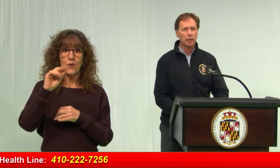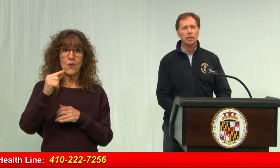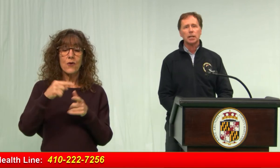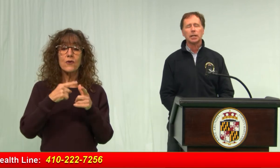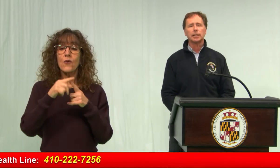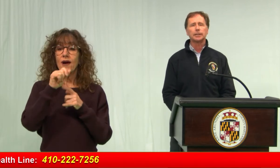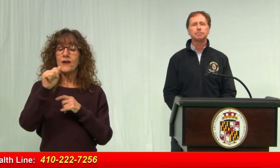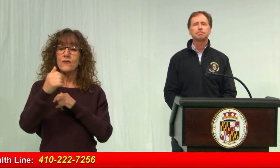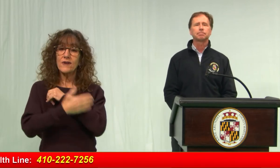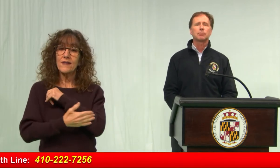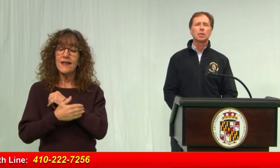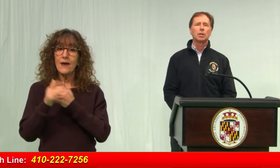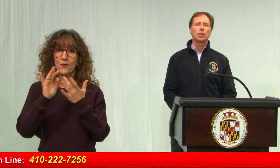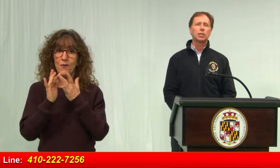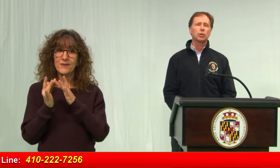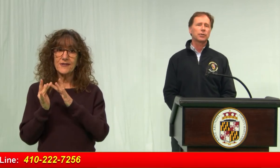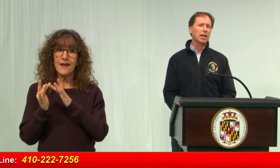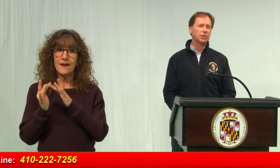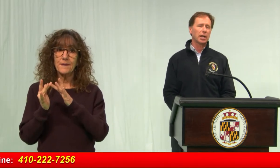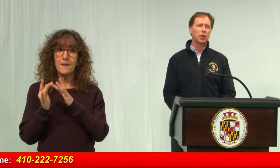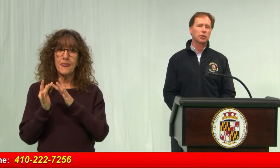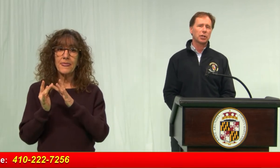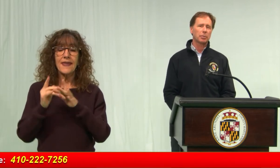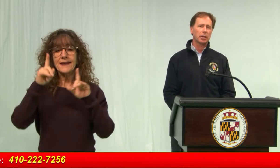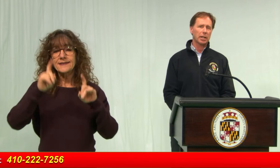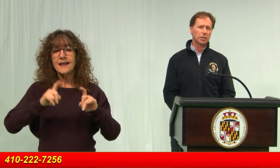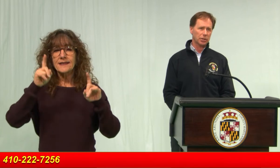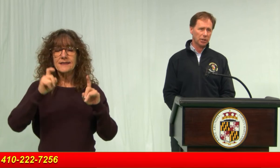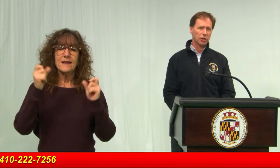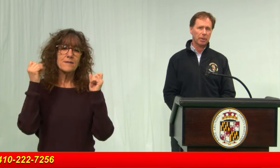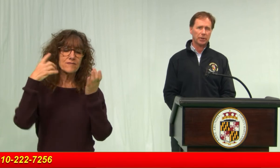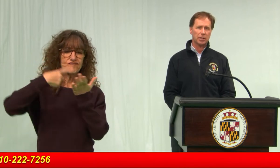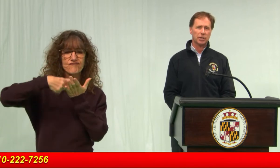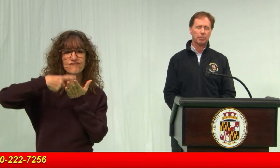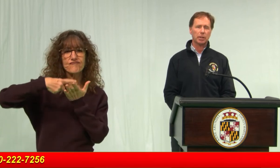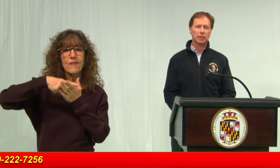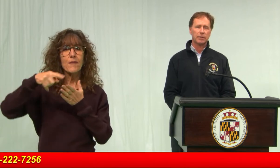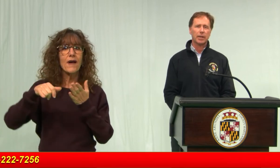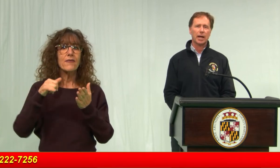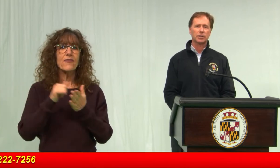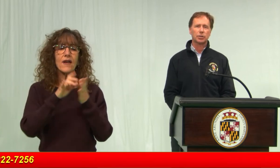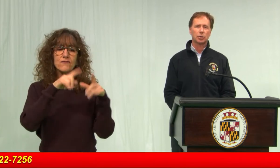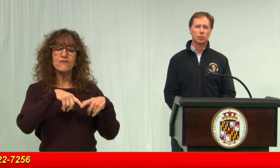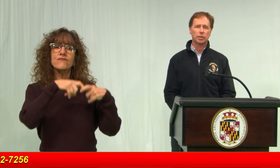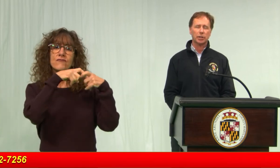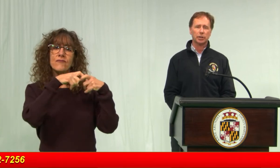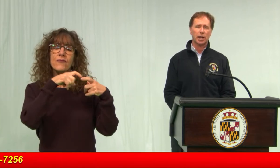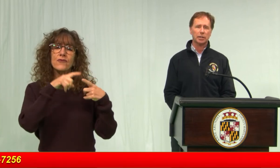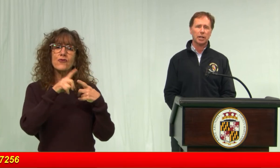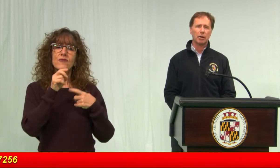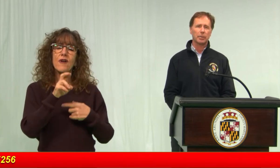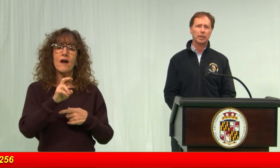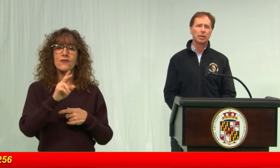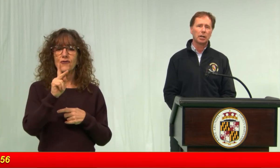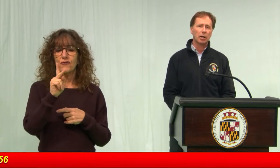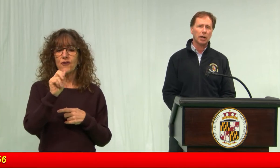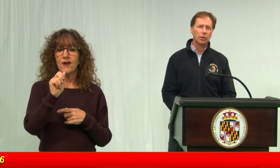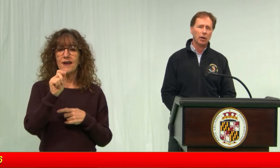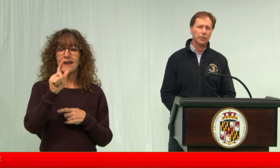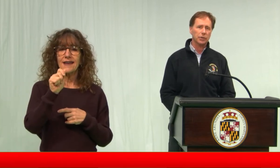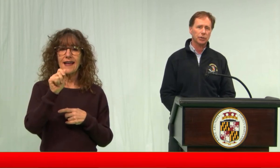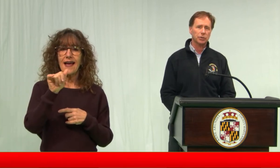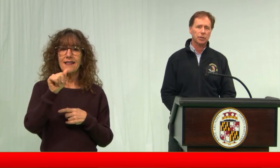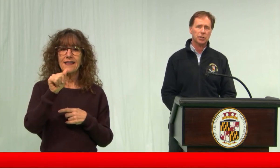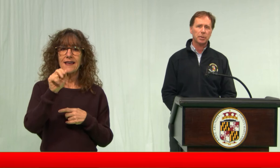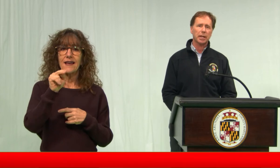cfaac.org. On the issue of testing, I know there's going to be a lot of discussion about this, and I'm going to leave that to Dr. Callie Narroman, our